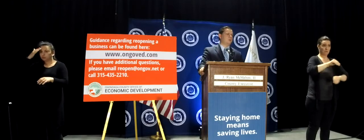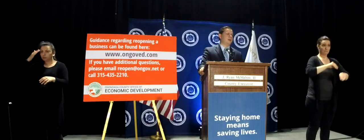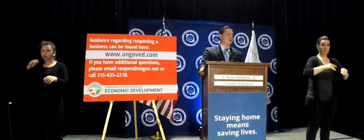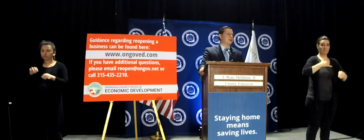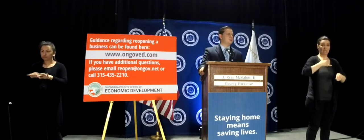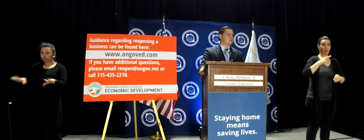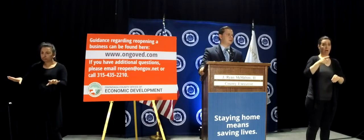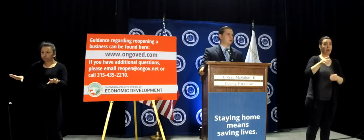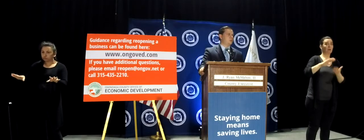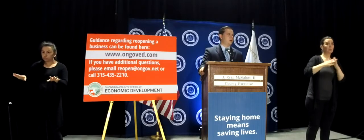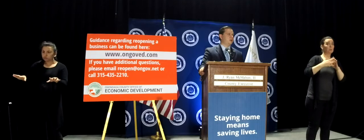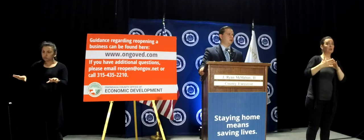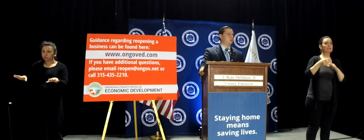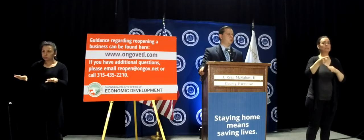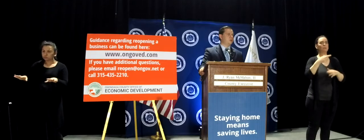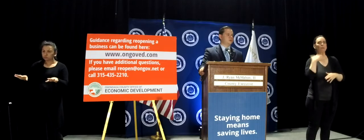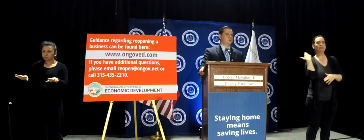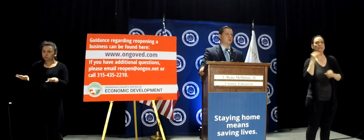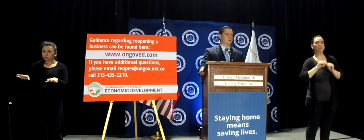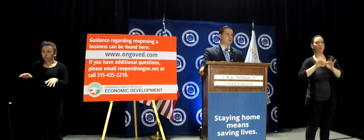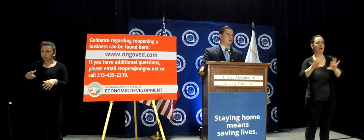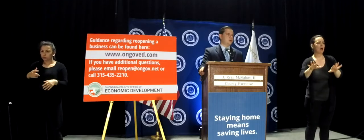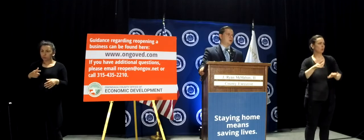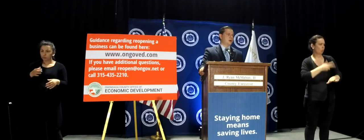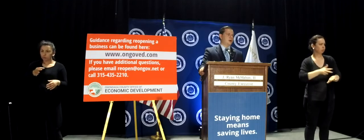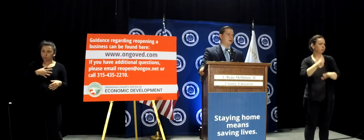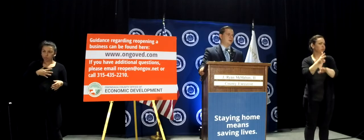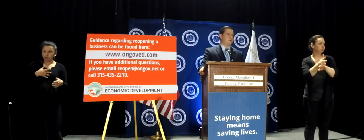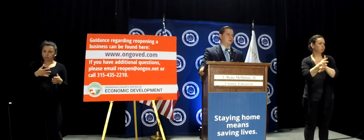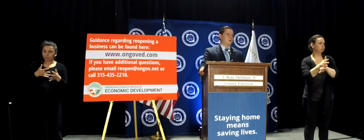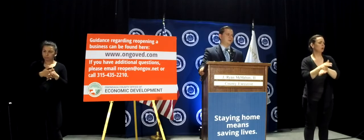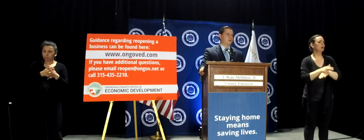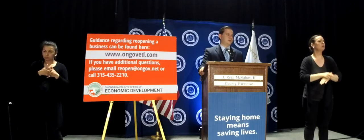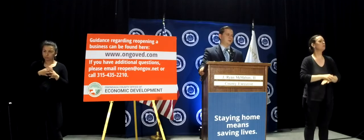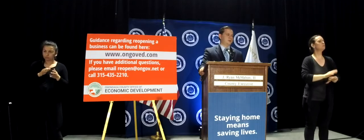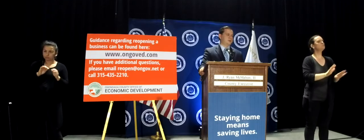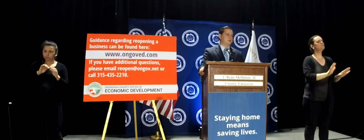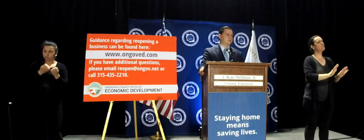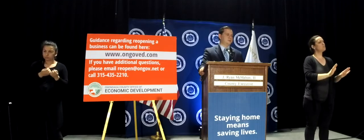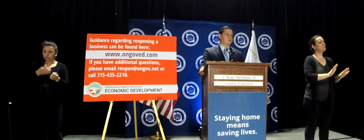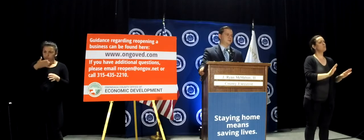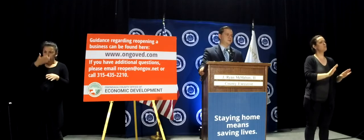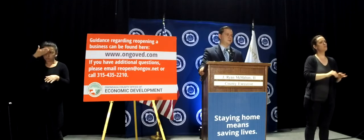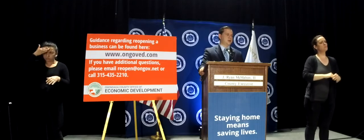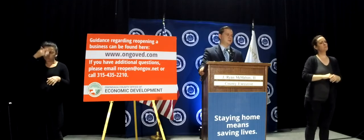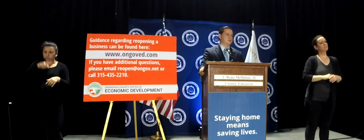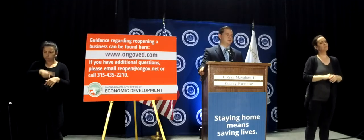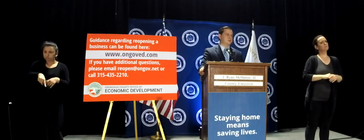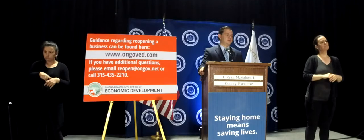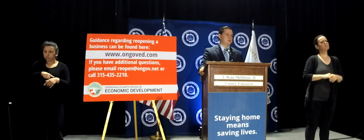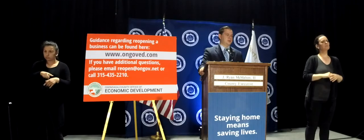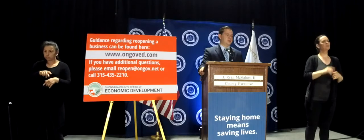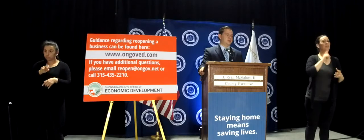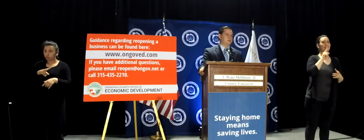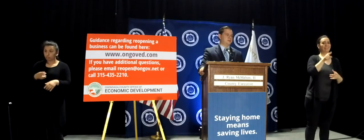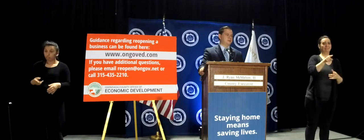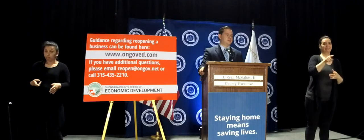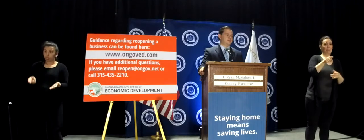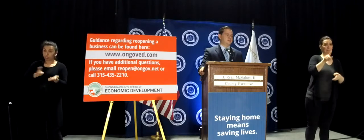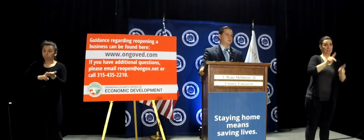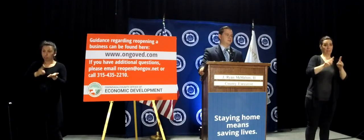outbreak. We've had cases in the new American community, certainly, but nothing to suggest